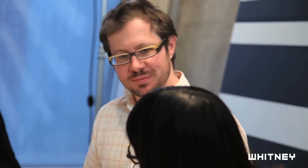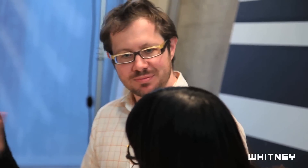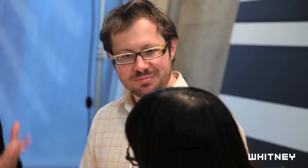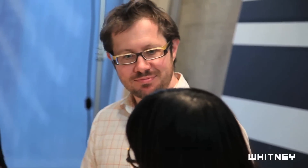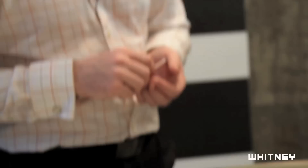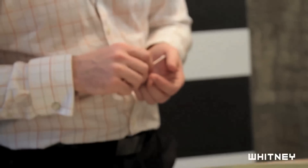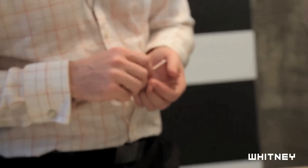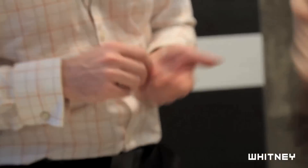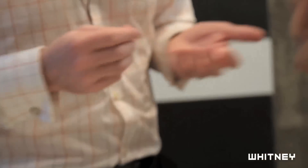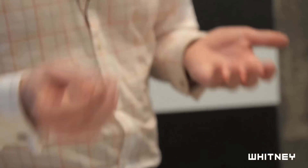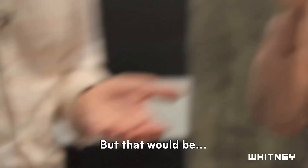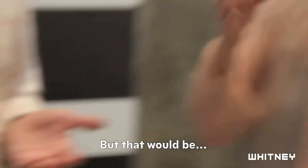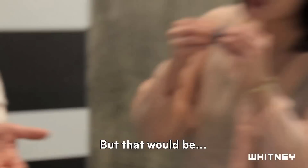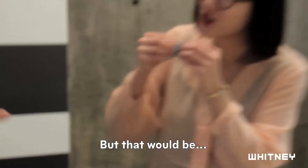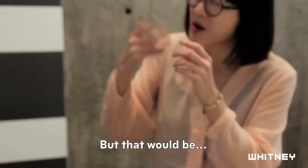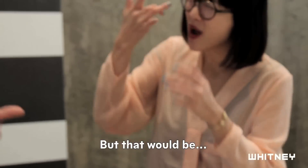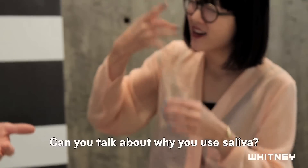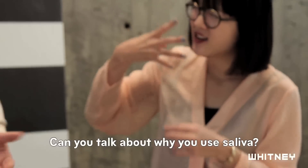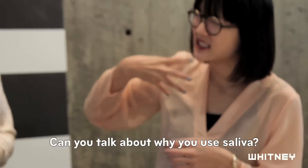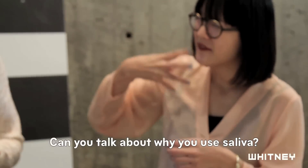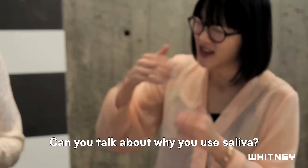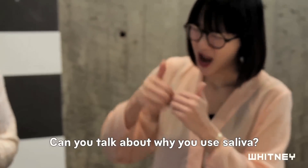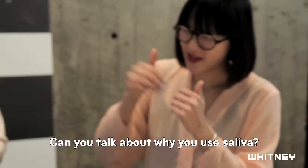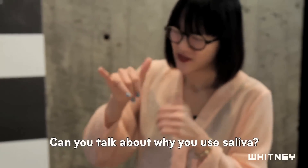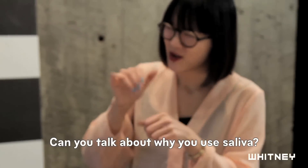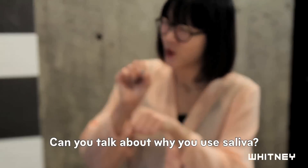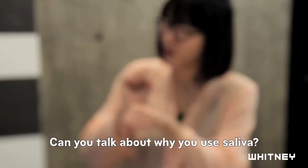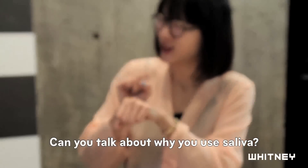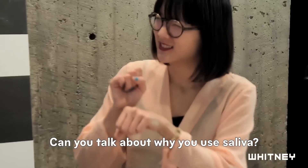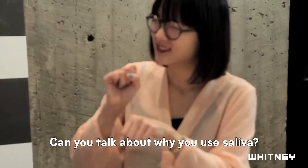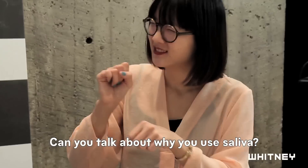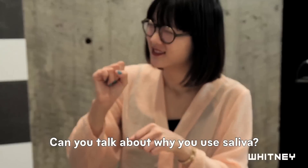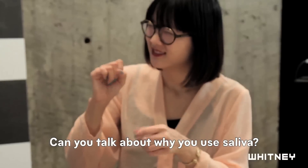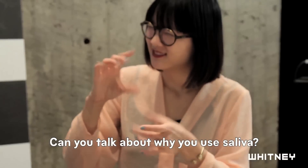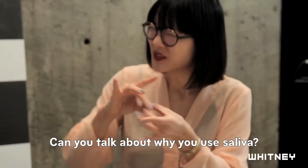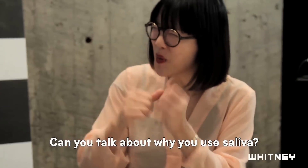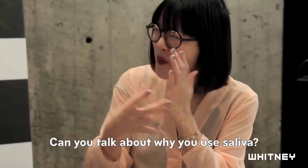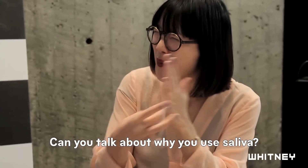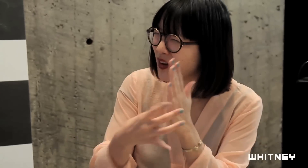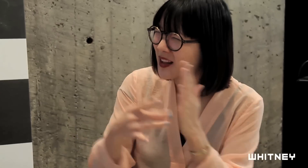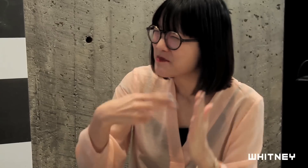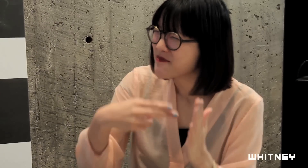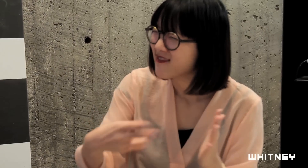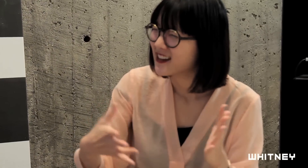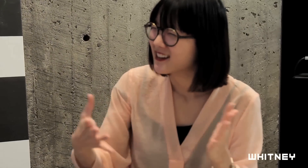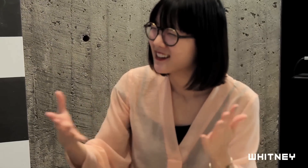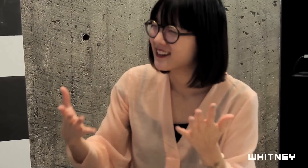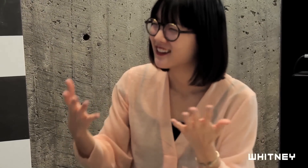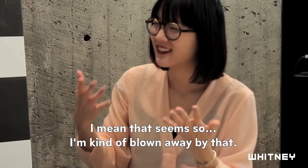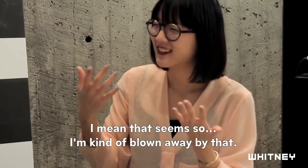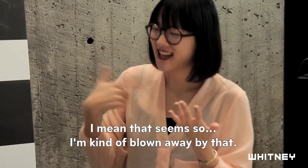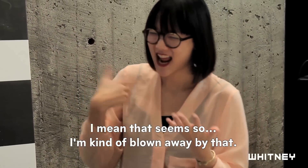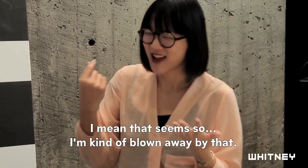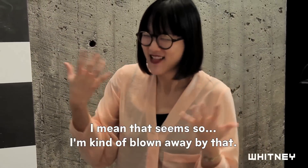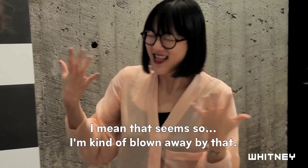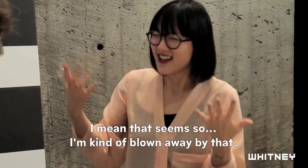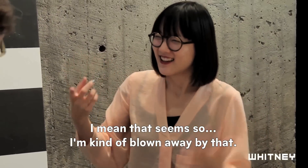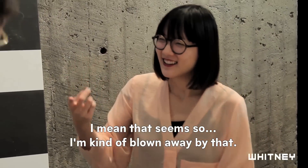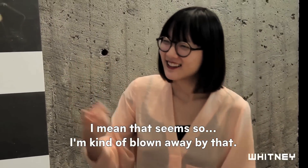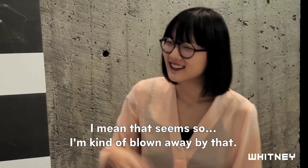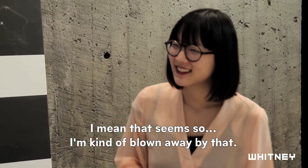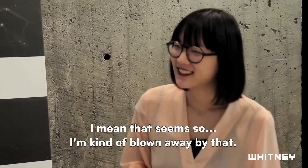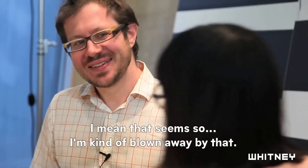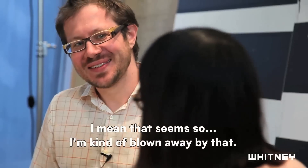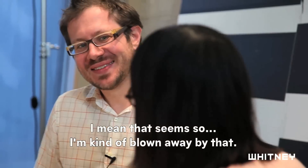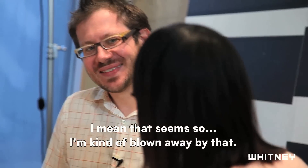but that would be- talk about why you use saliva? Yeah. I mean, that seems so,